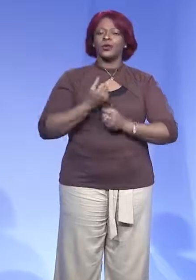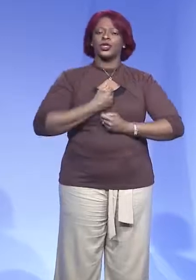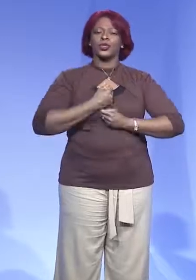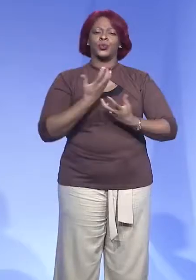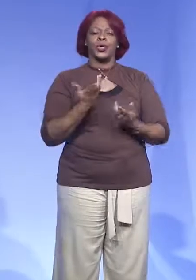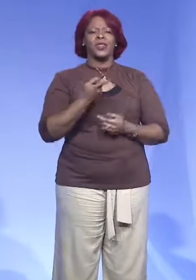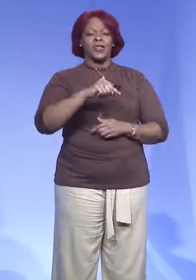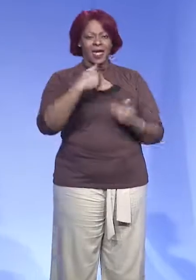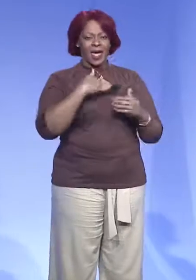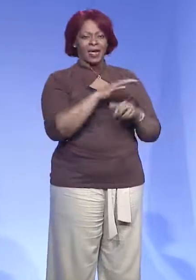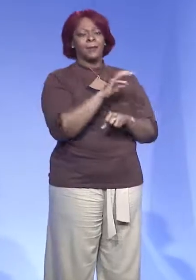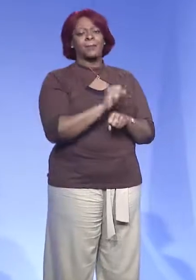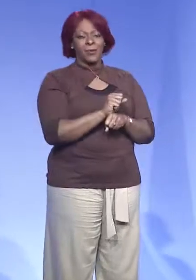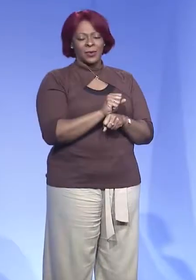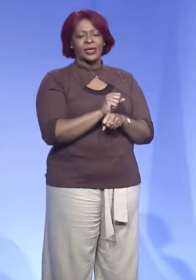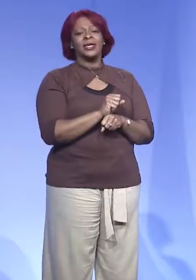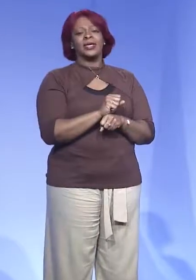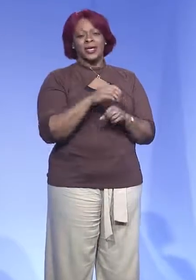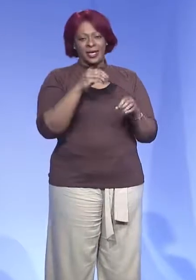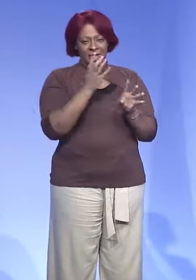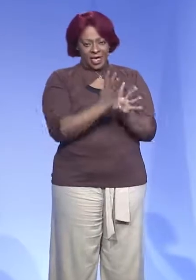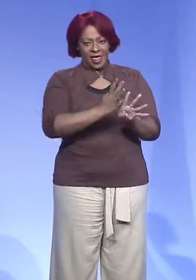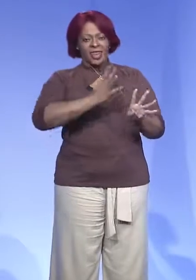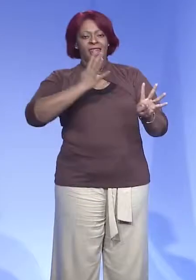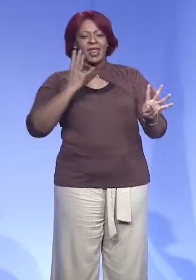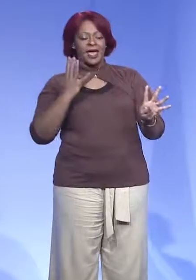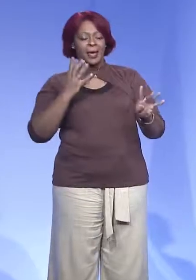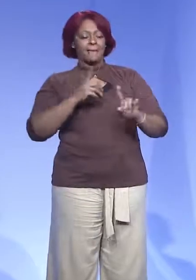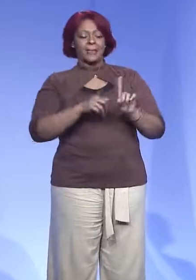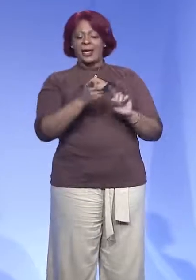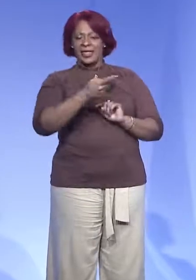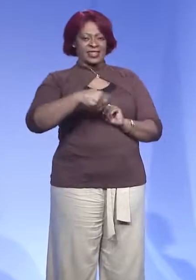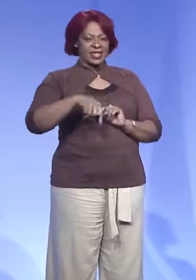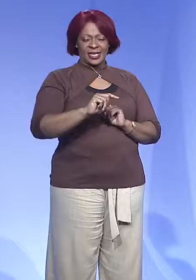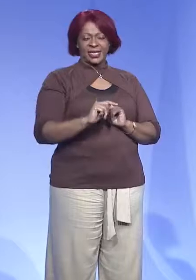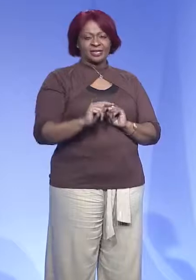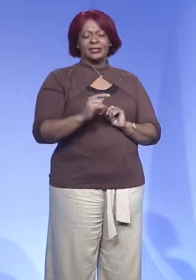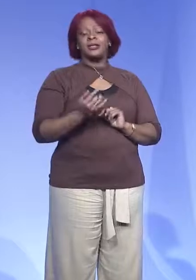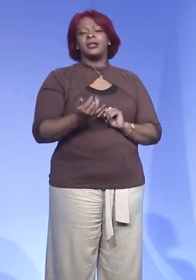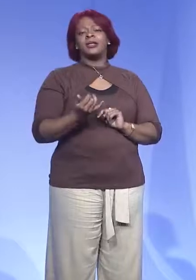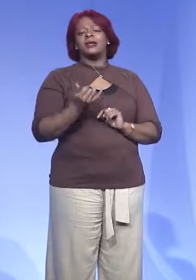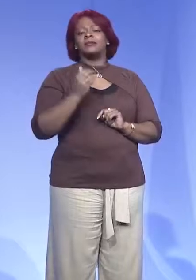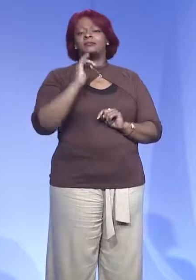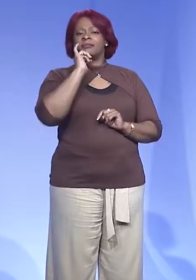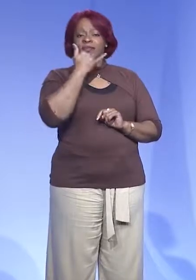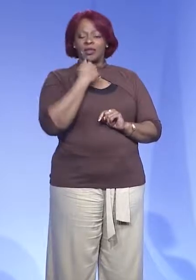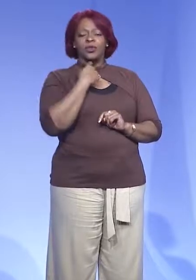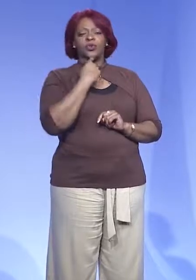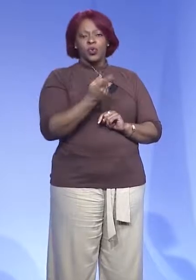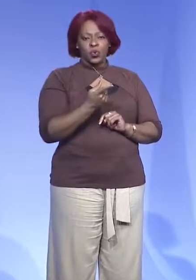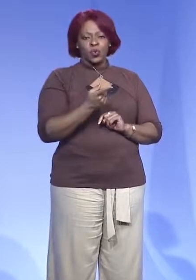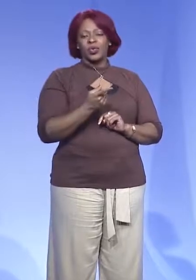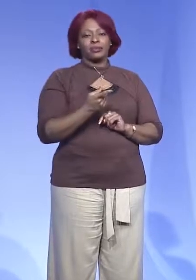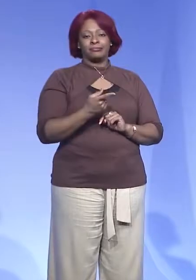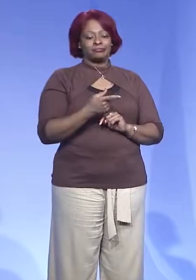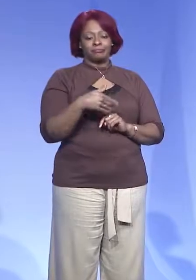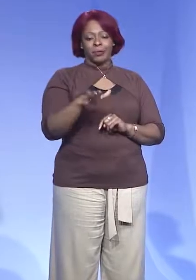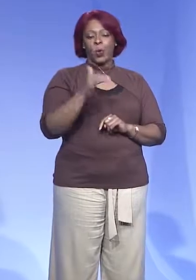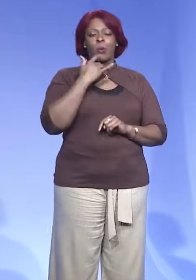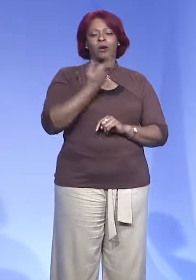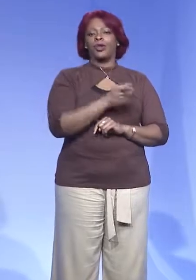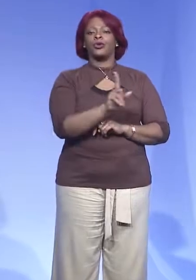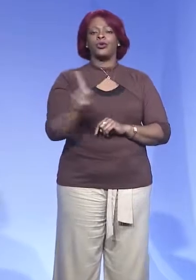that they had appointments. They were in line, but they were incorrectly told they were turned away.